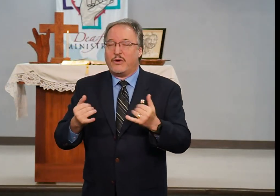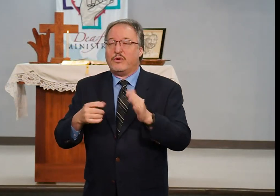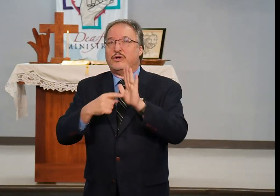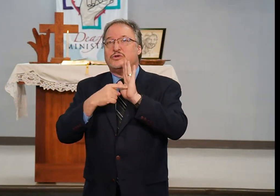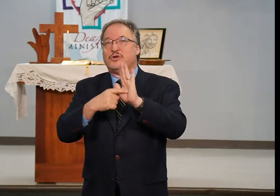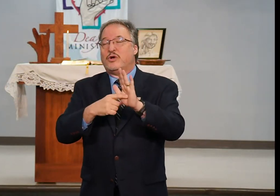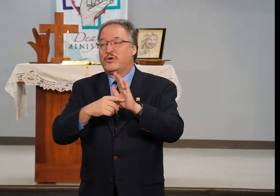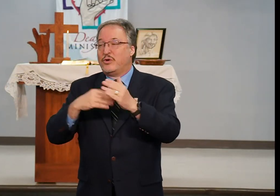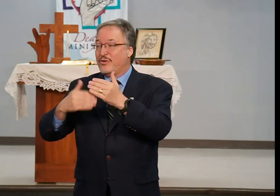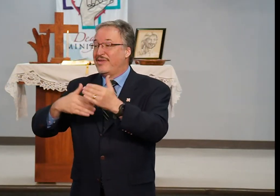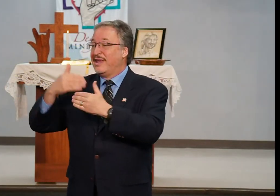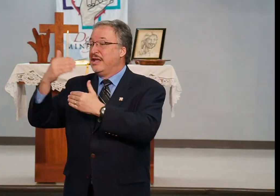Okay.